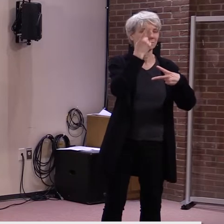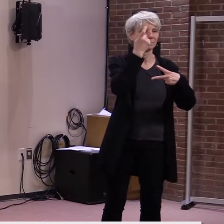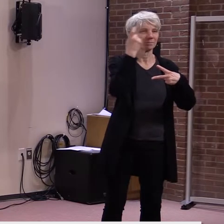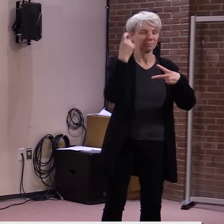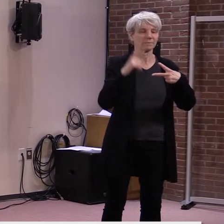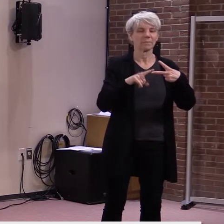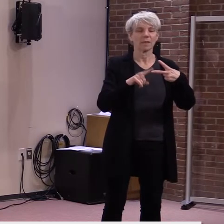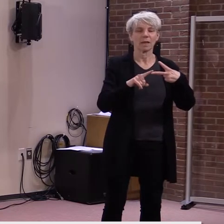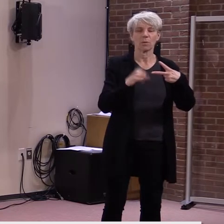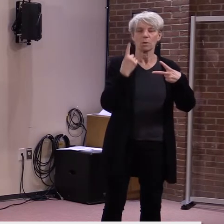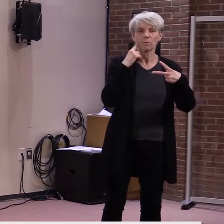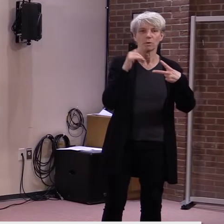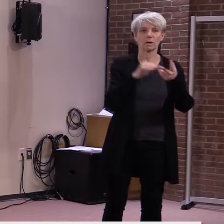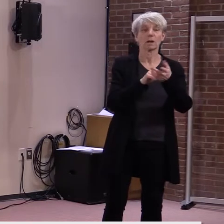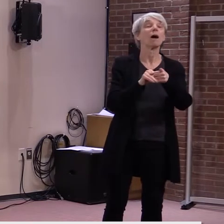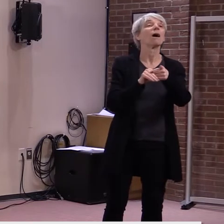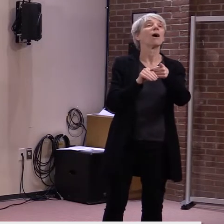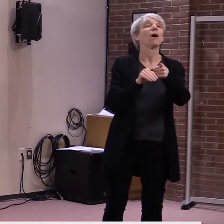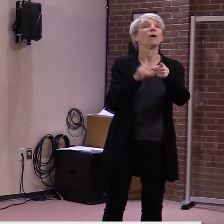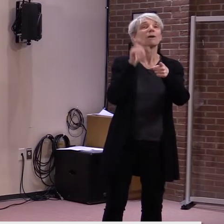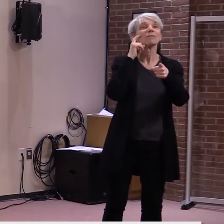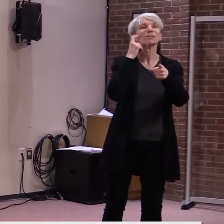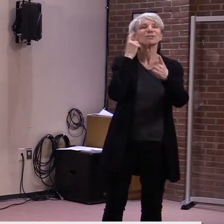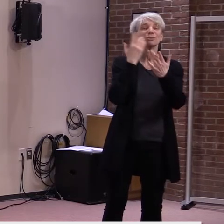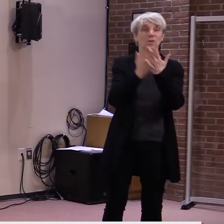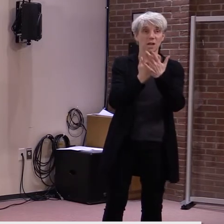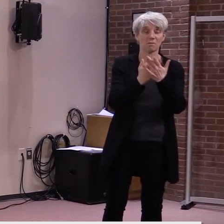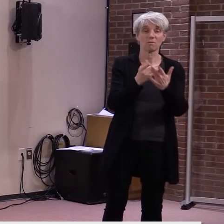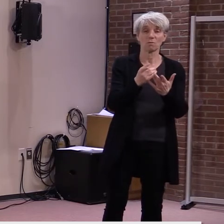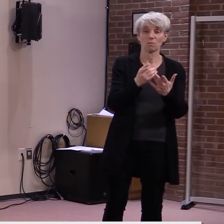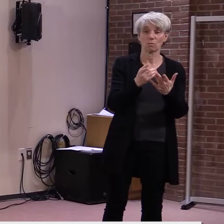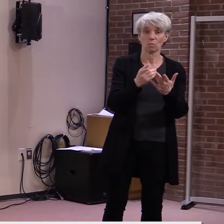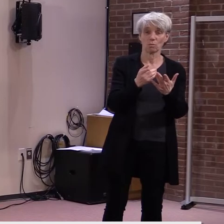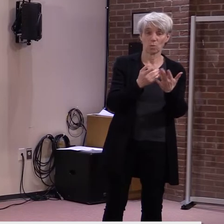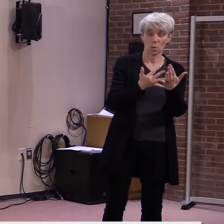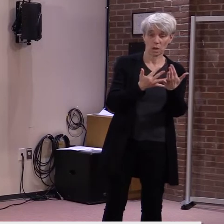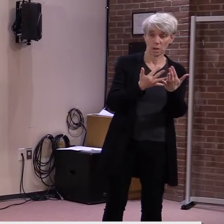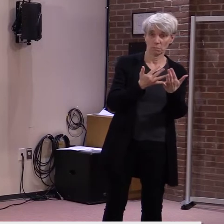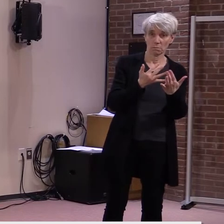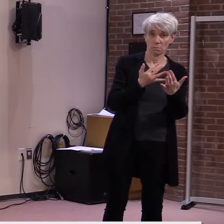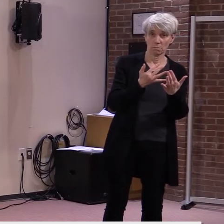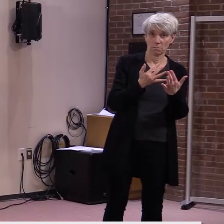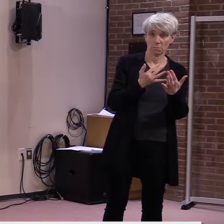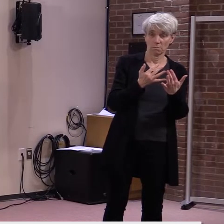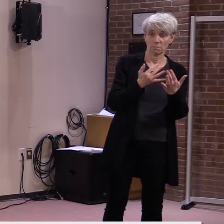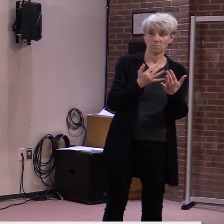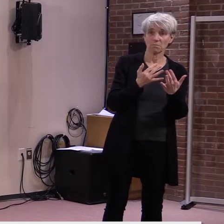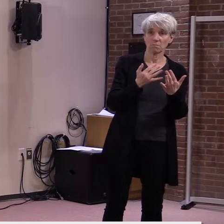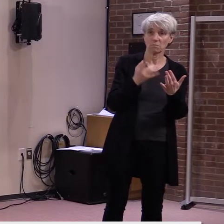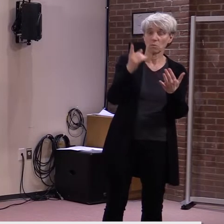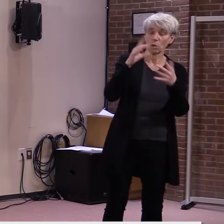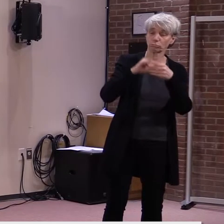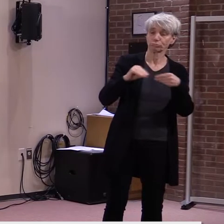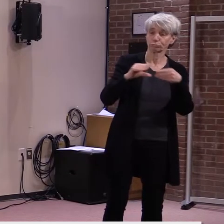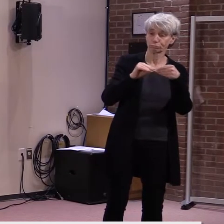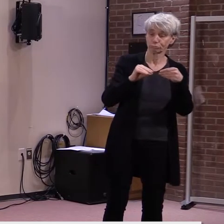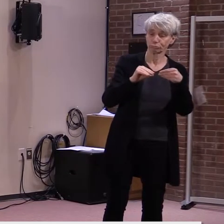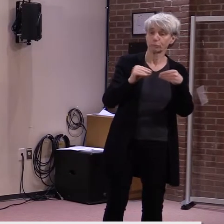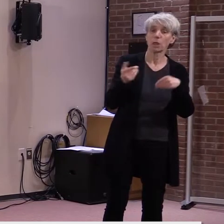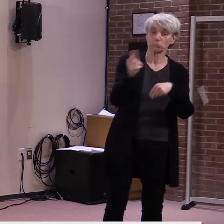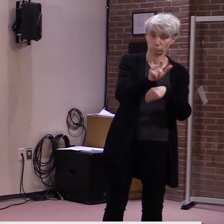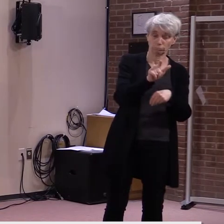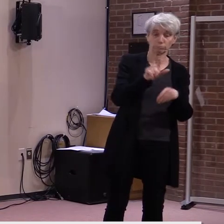Levine. Well, the governor just walked in the room, and so if you want to wait, you can give his remarks right now, and then we can come right back